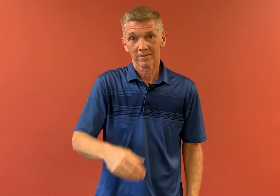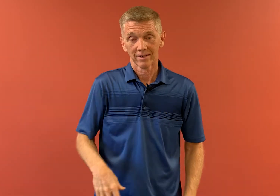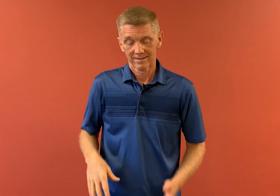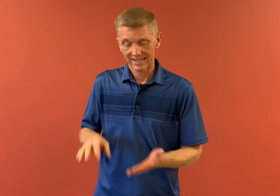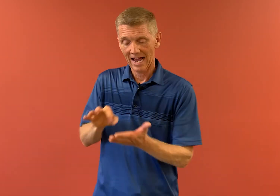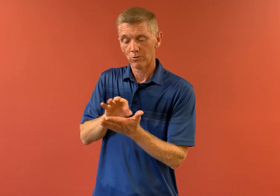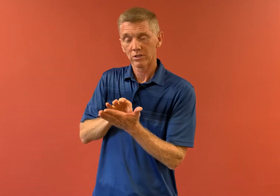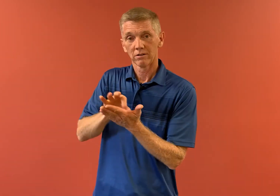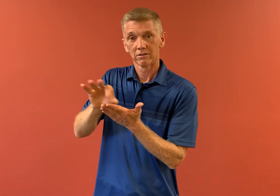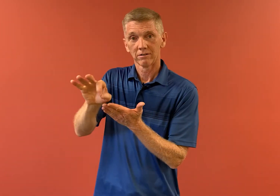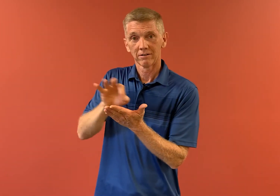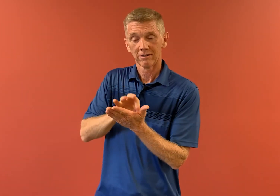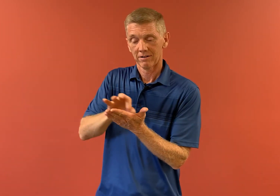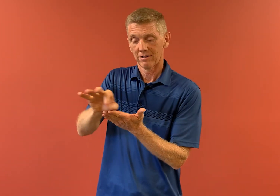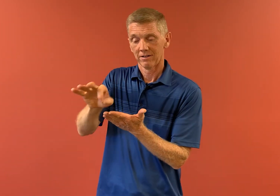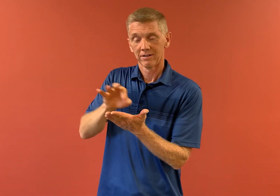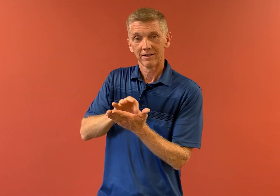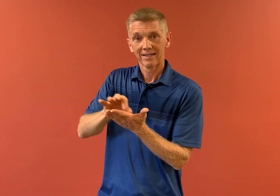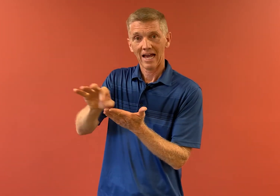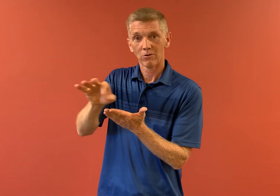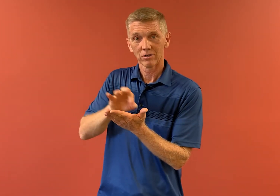To count. Count.